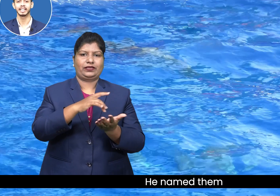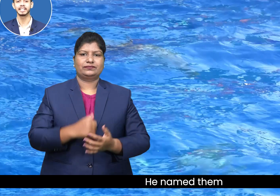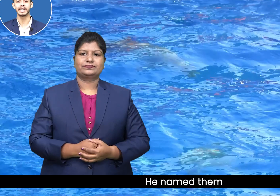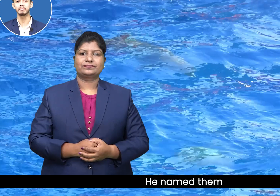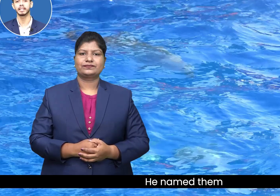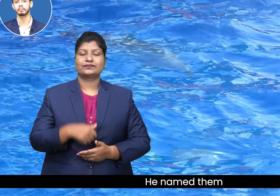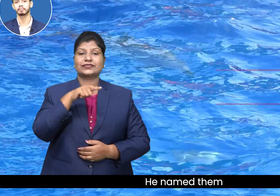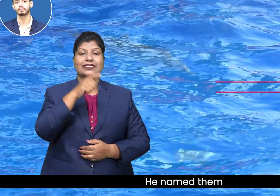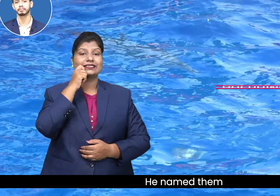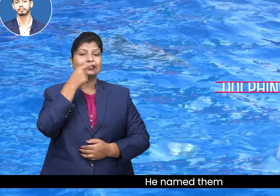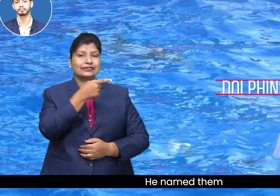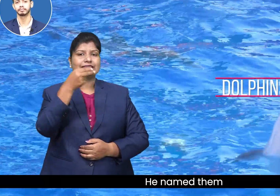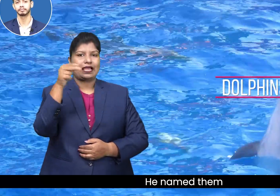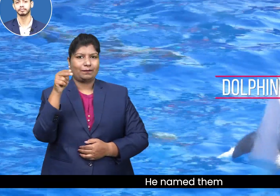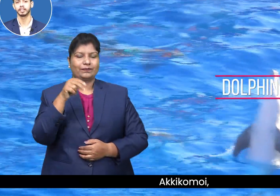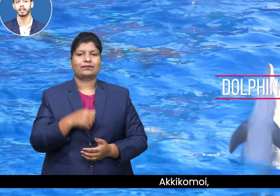He named them